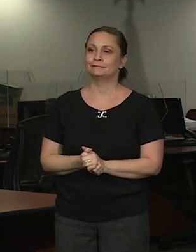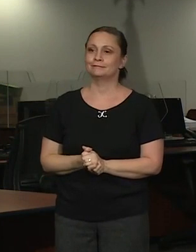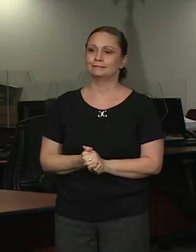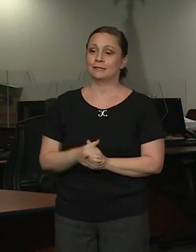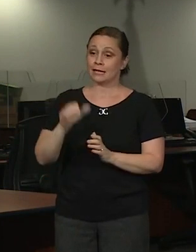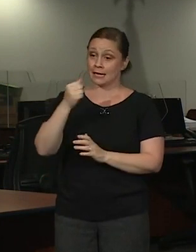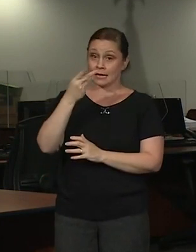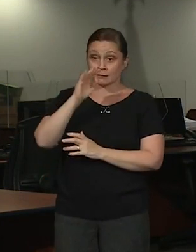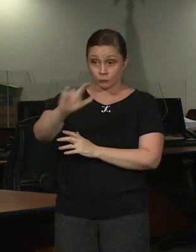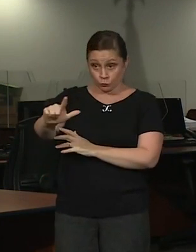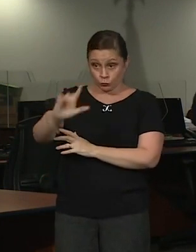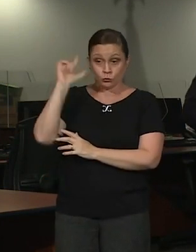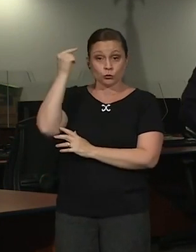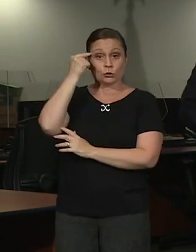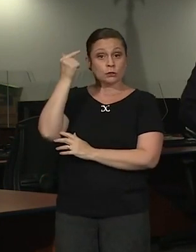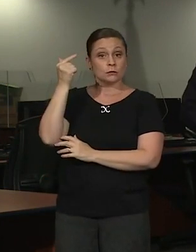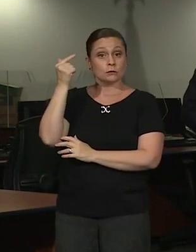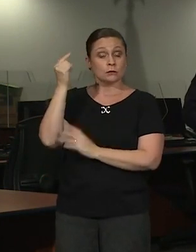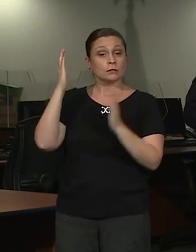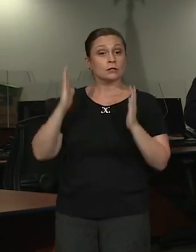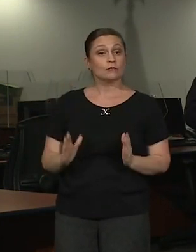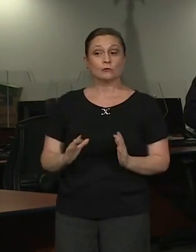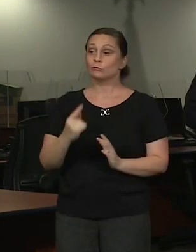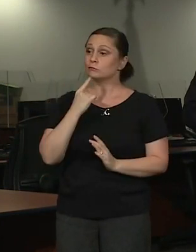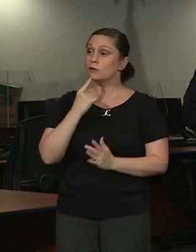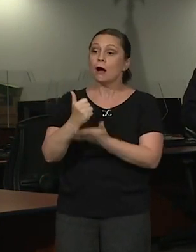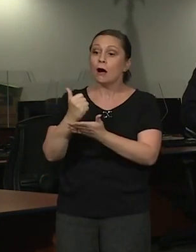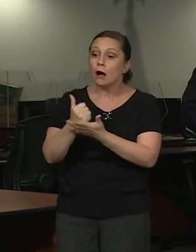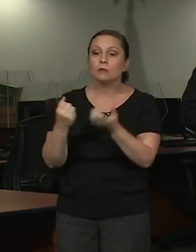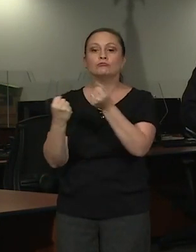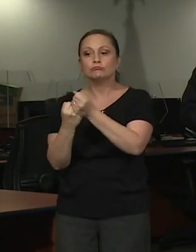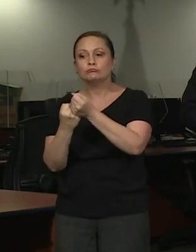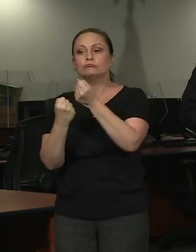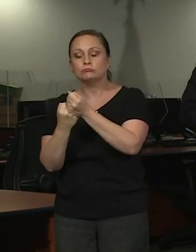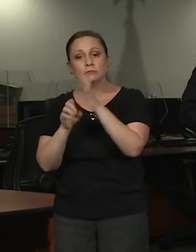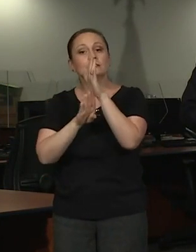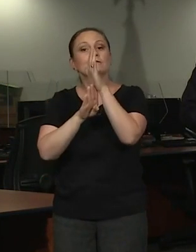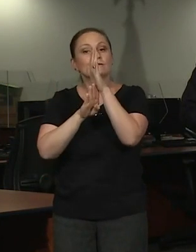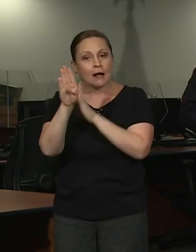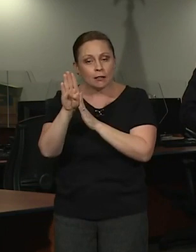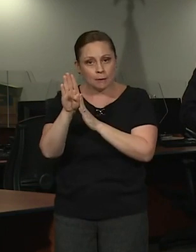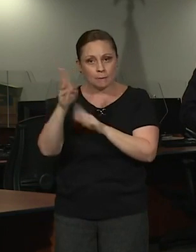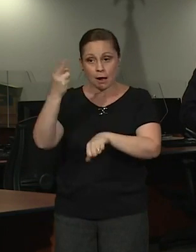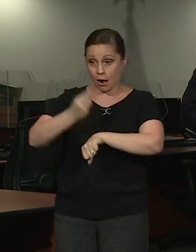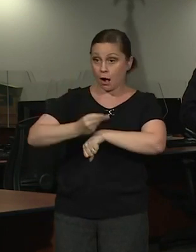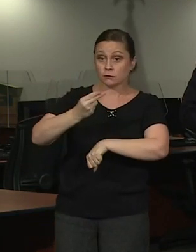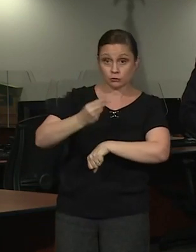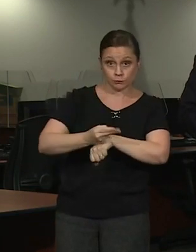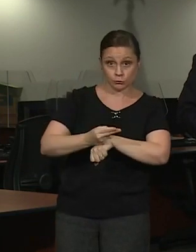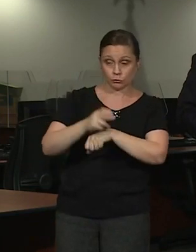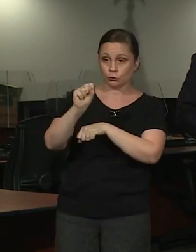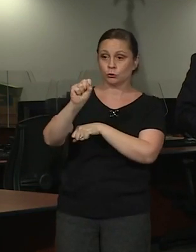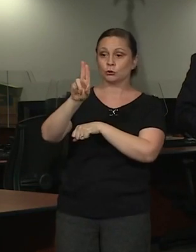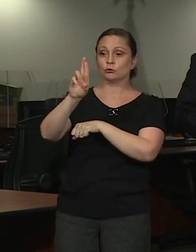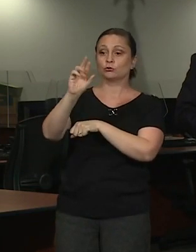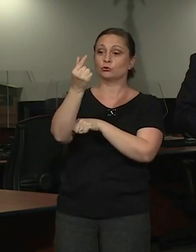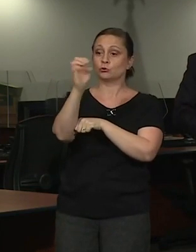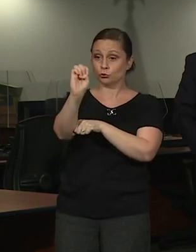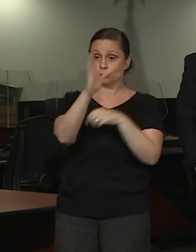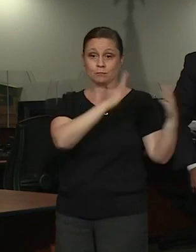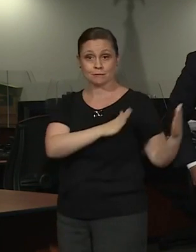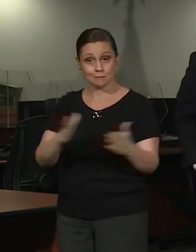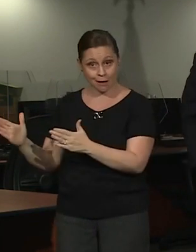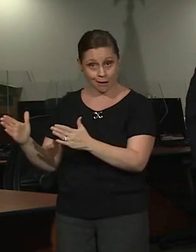Back in April, the governor directed that we help support development of a hospital surge plan. In